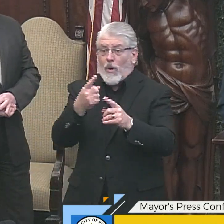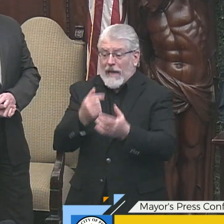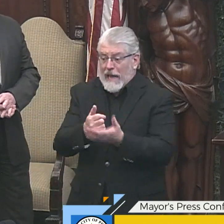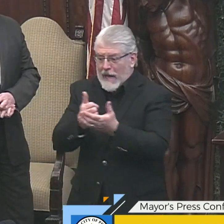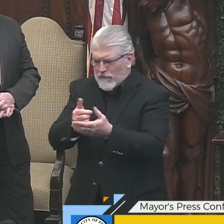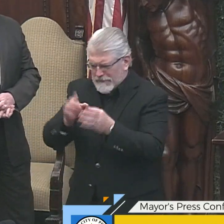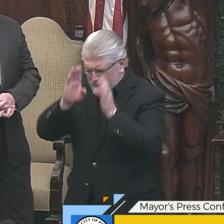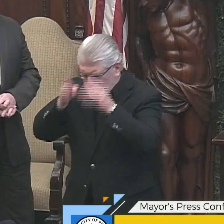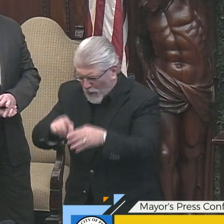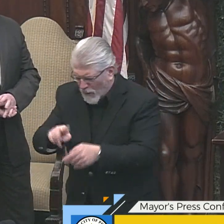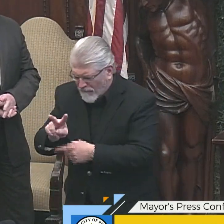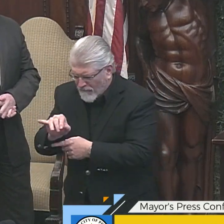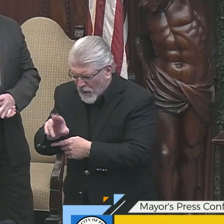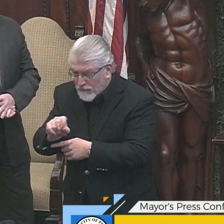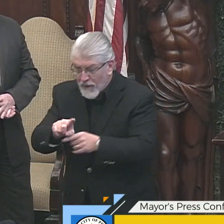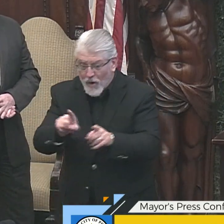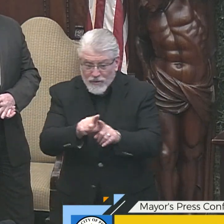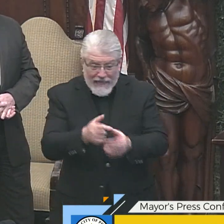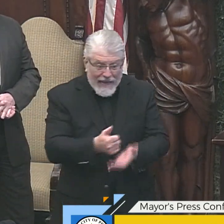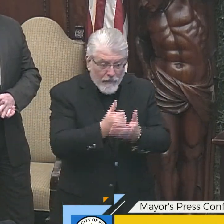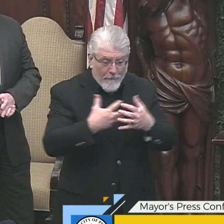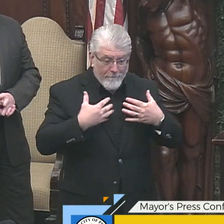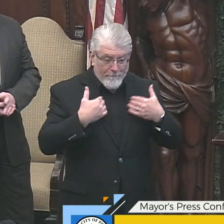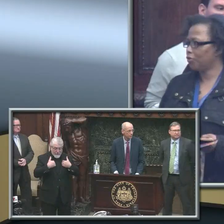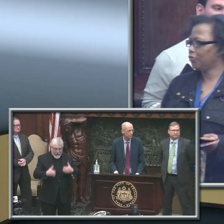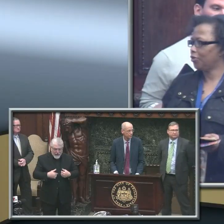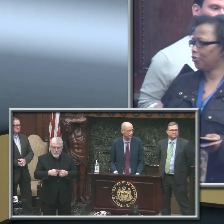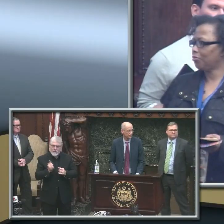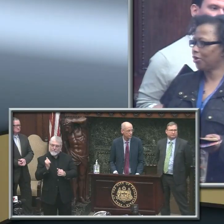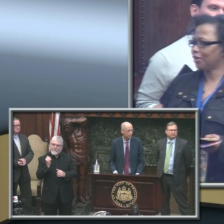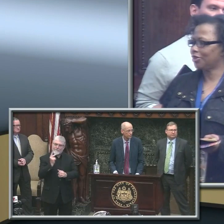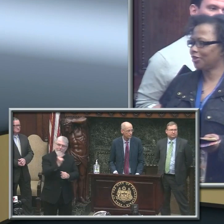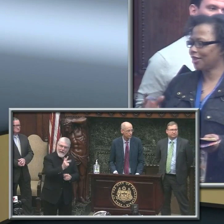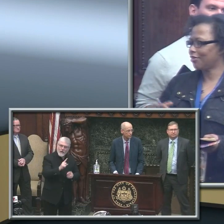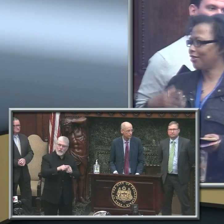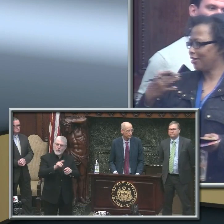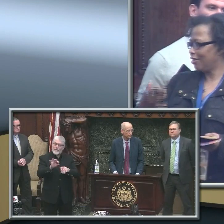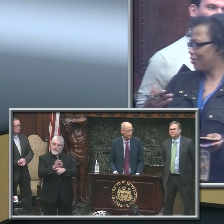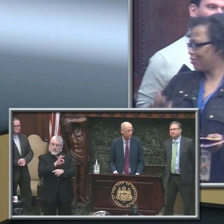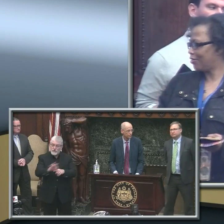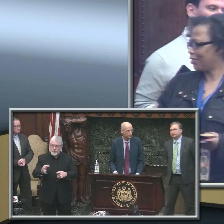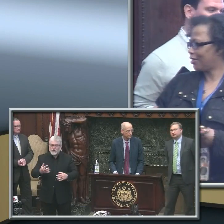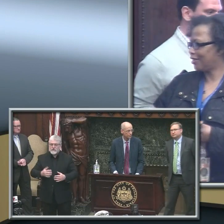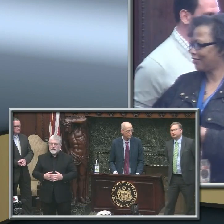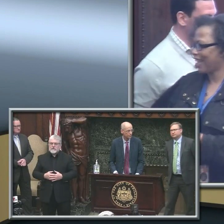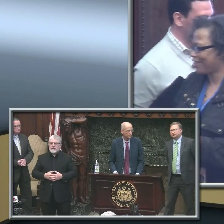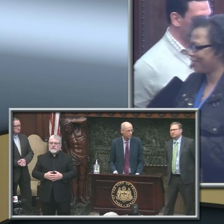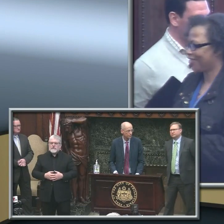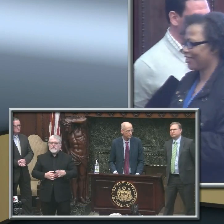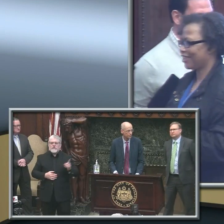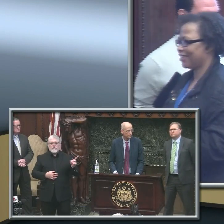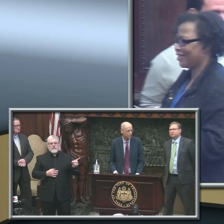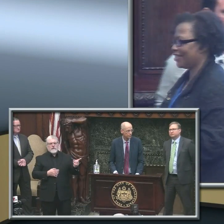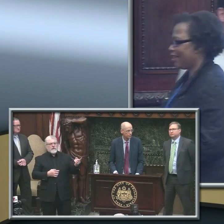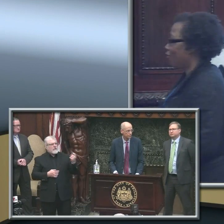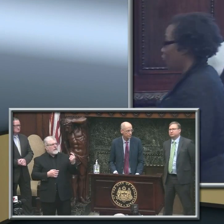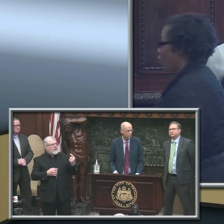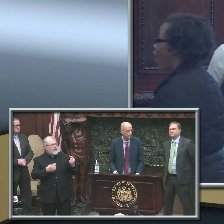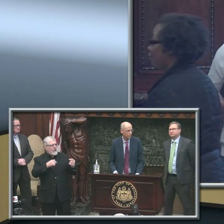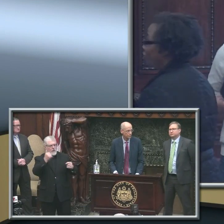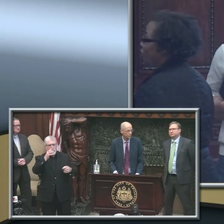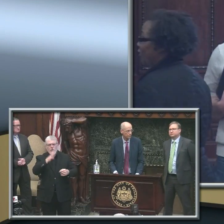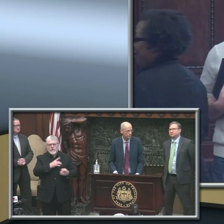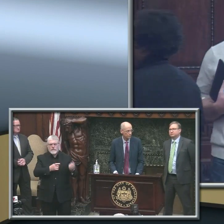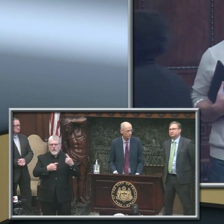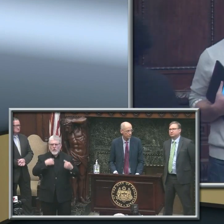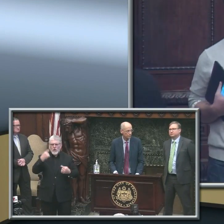Dr. Farley, we've heard that the state might be trying to set up a test site in Philadelphia. Do you have any information on where that would be, when it's